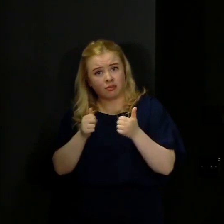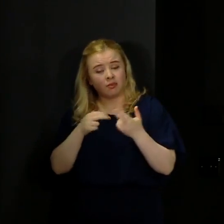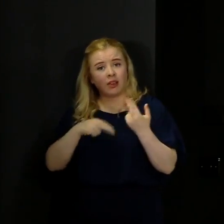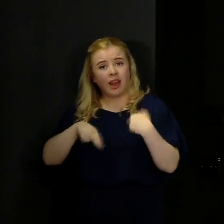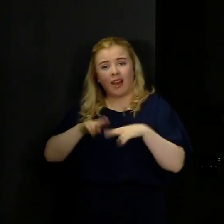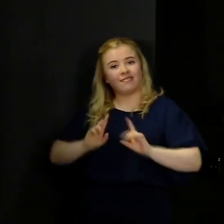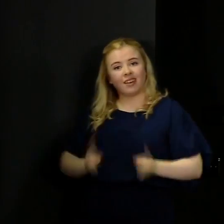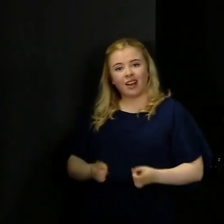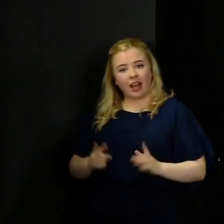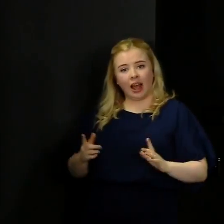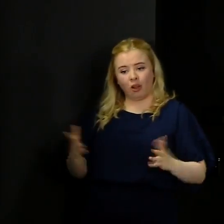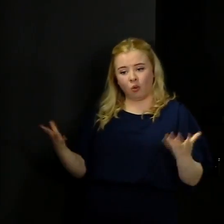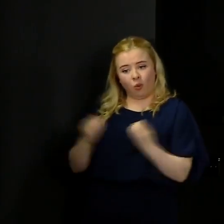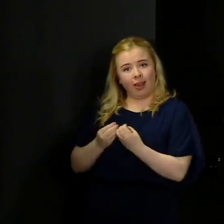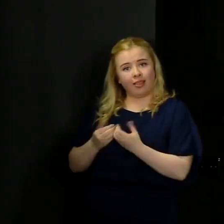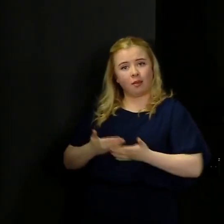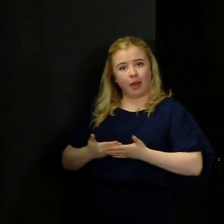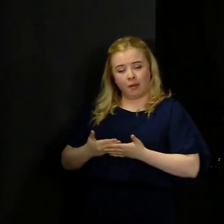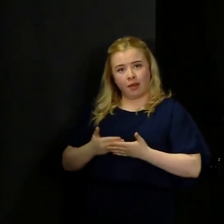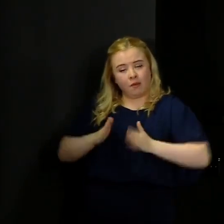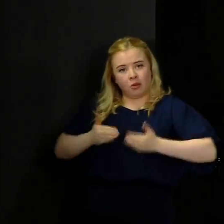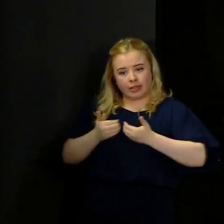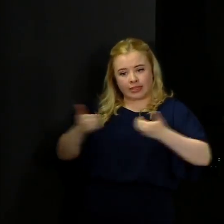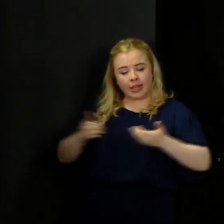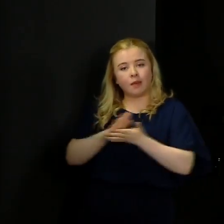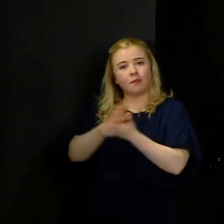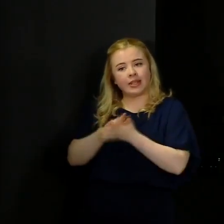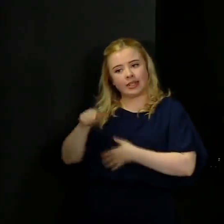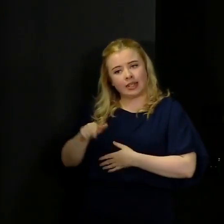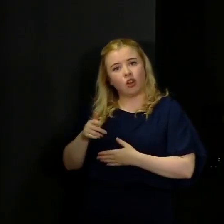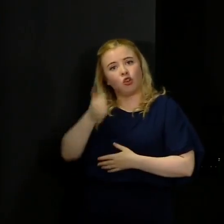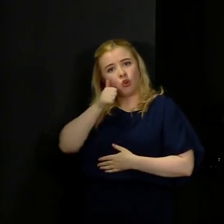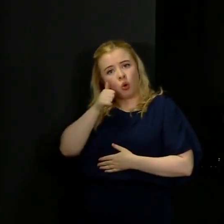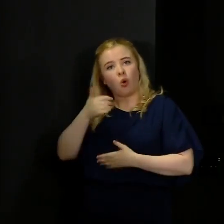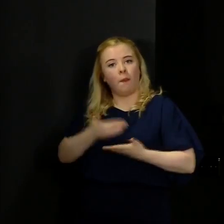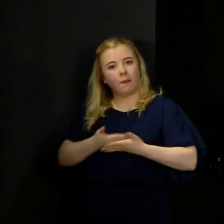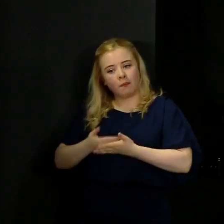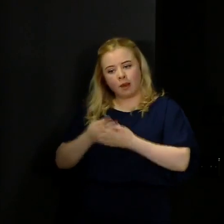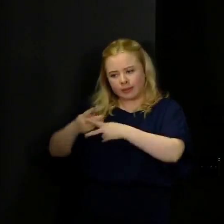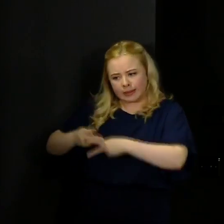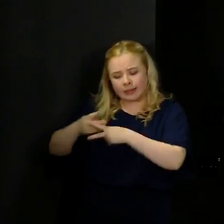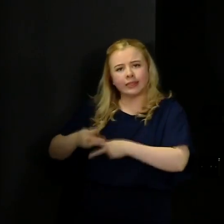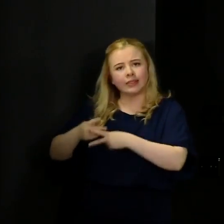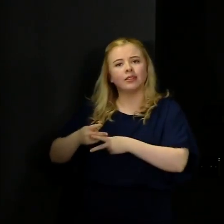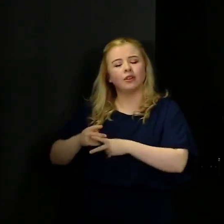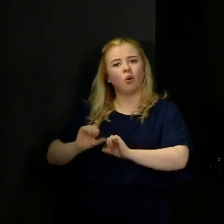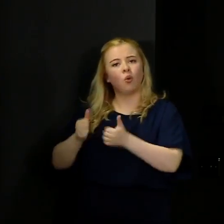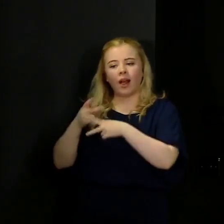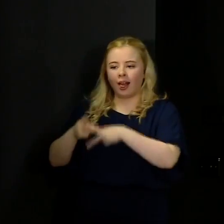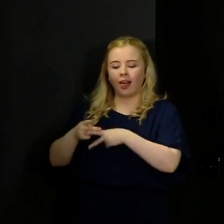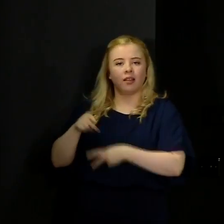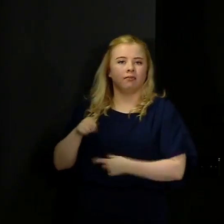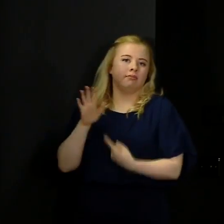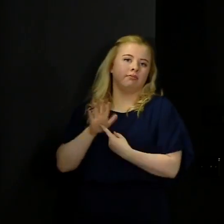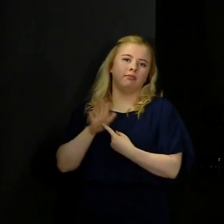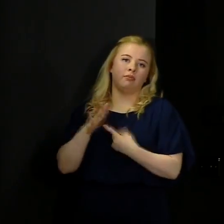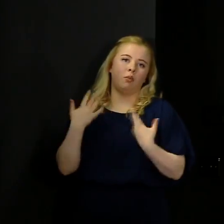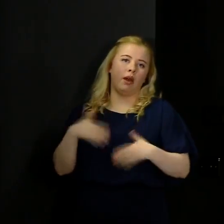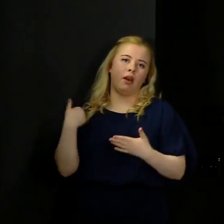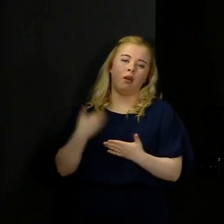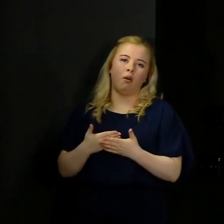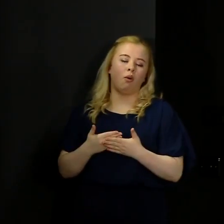not managing to be in the unit with them, that they're provided their care and their content and that they're being well looked after. And that has been